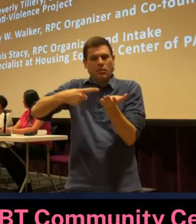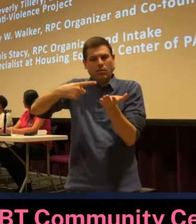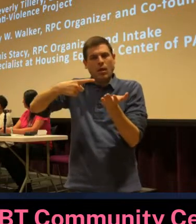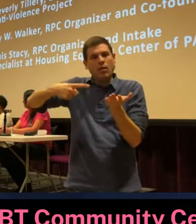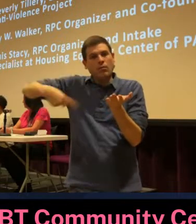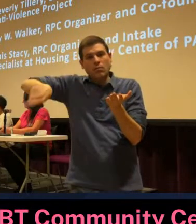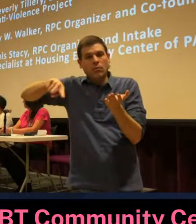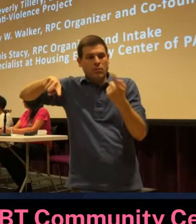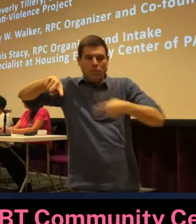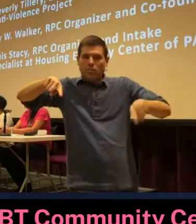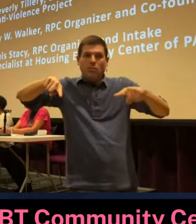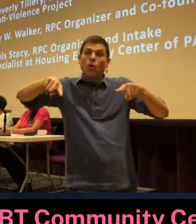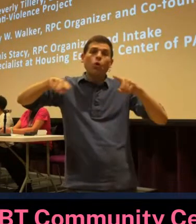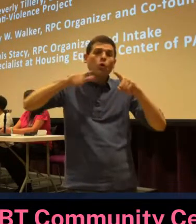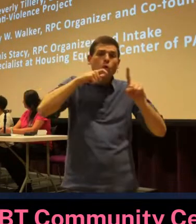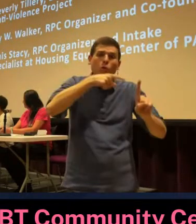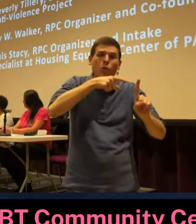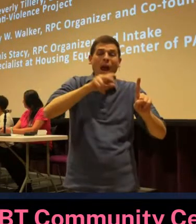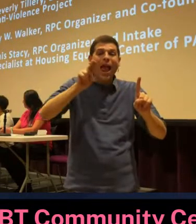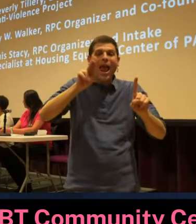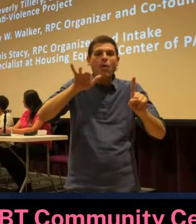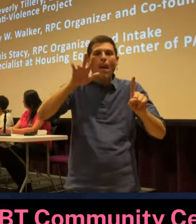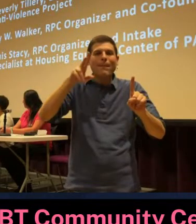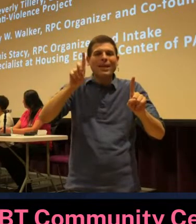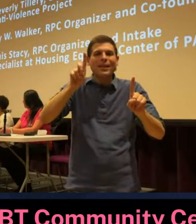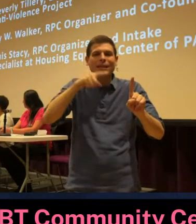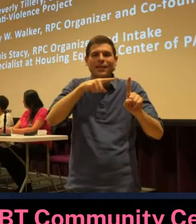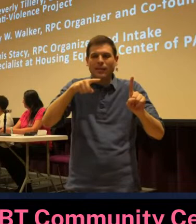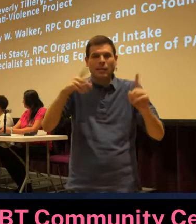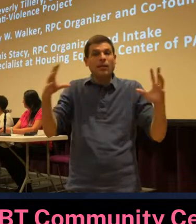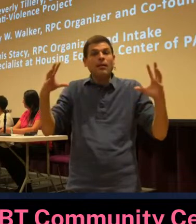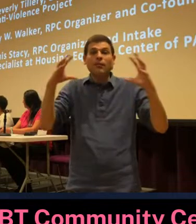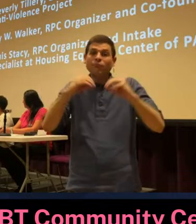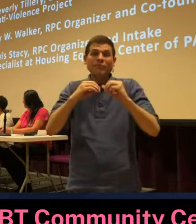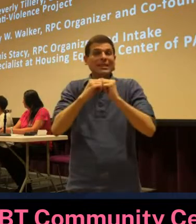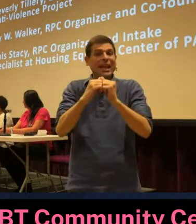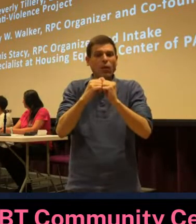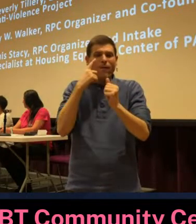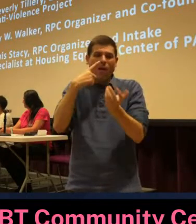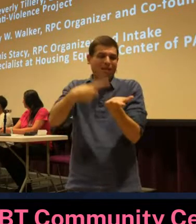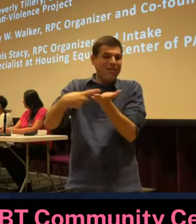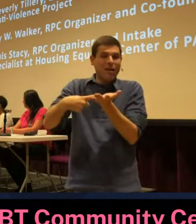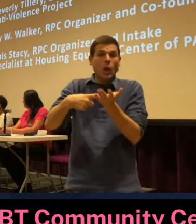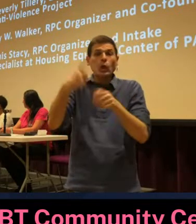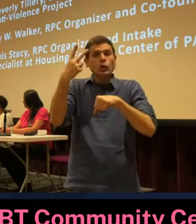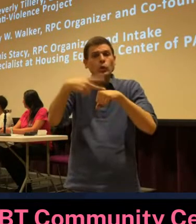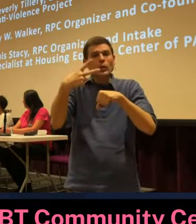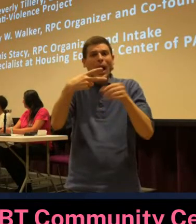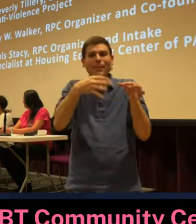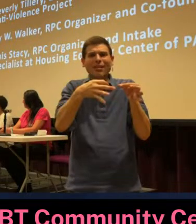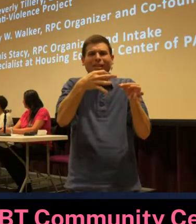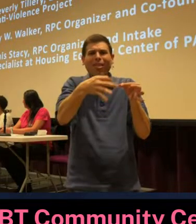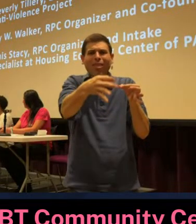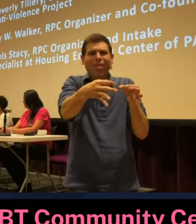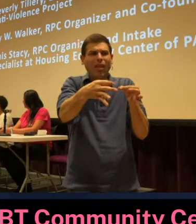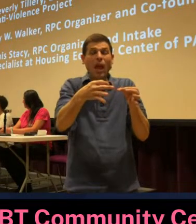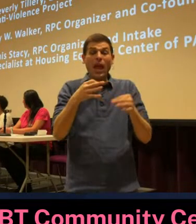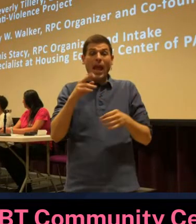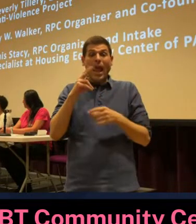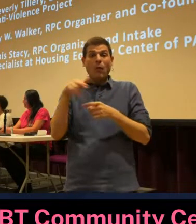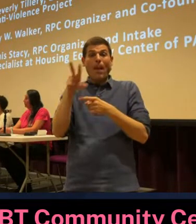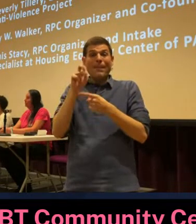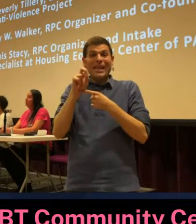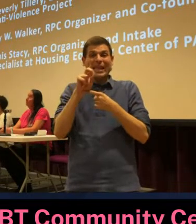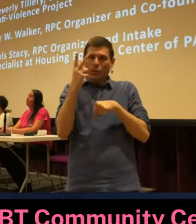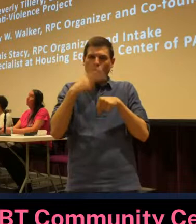NYPD. And twice the hearing has been scheduled by city council, and twice the NYPD has at the last